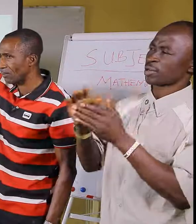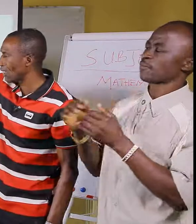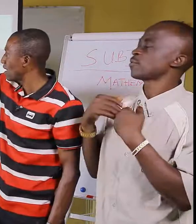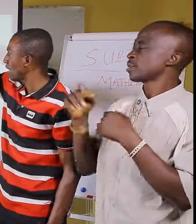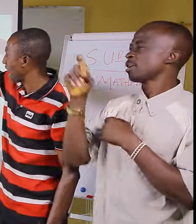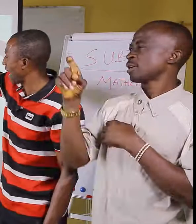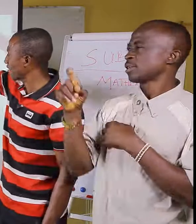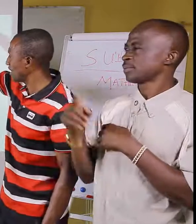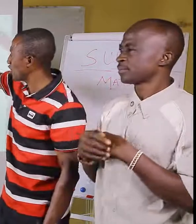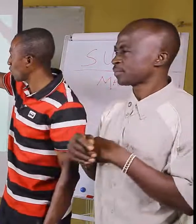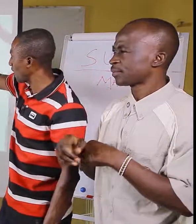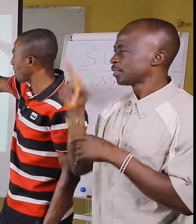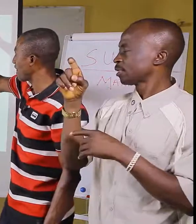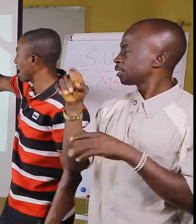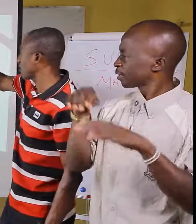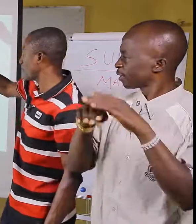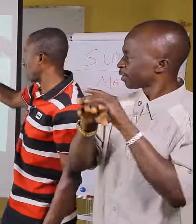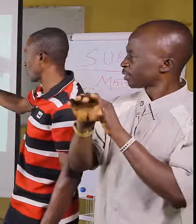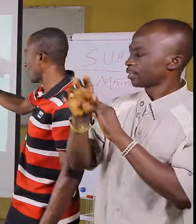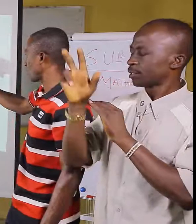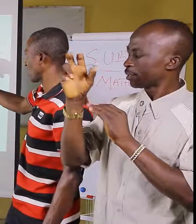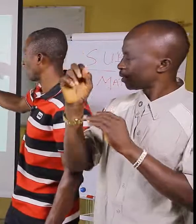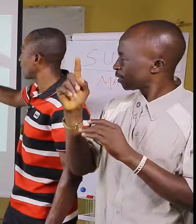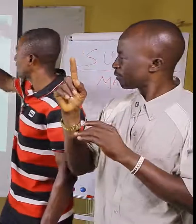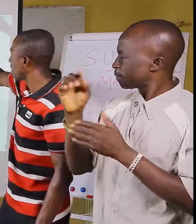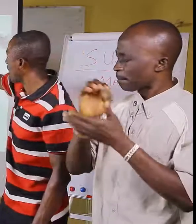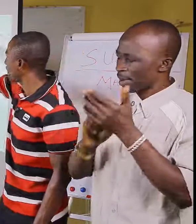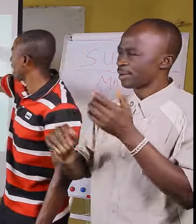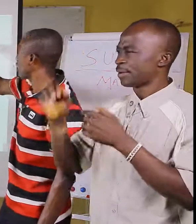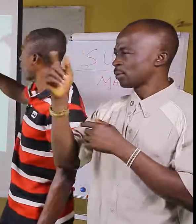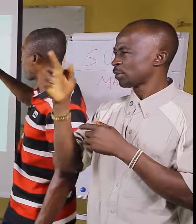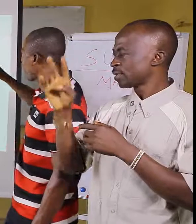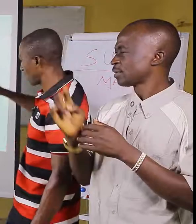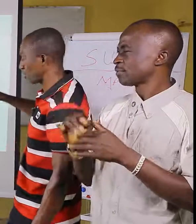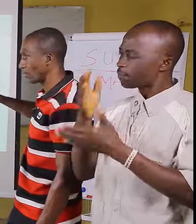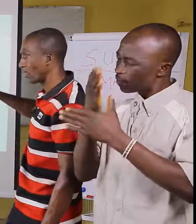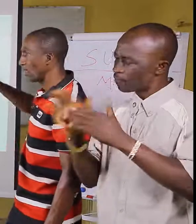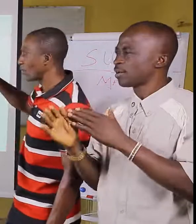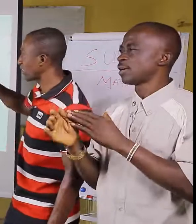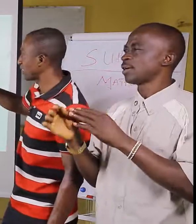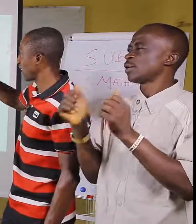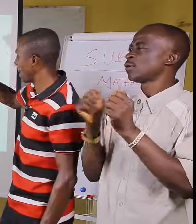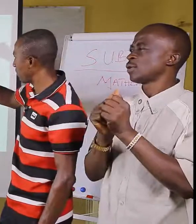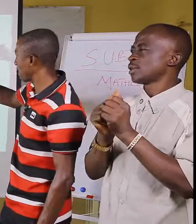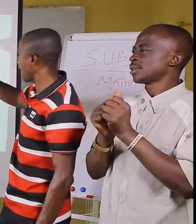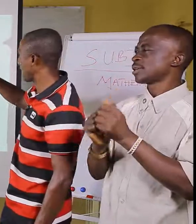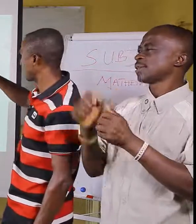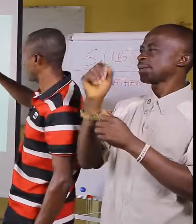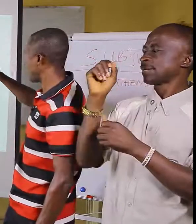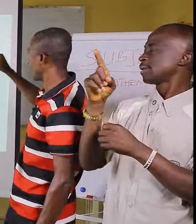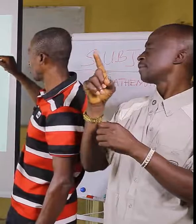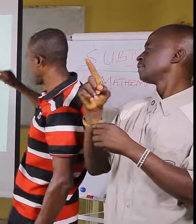x. X into 11x minus 27, divide by the common factor, which is